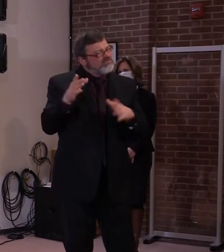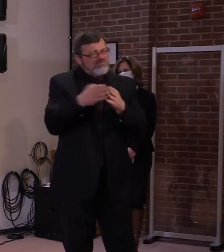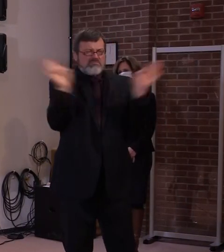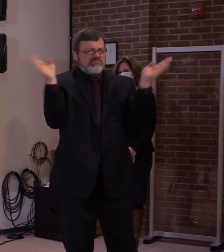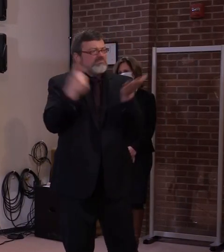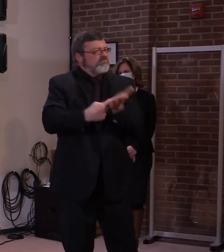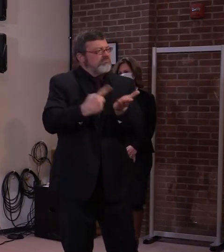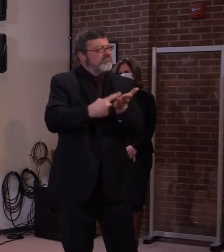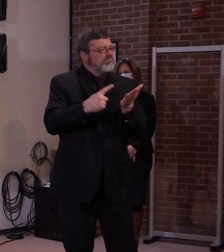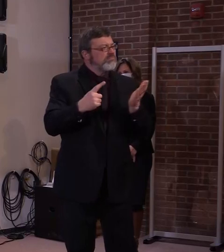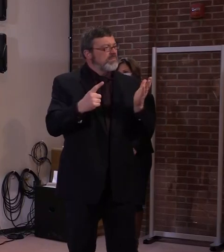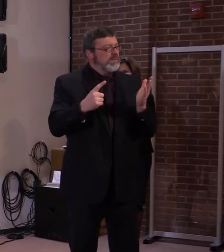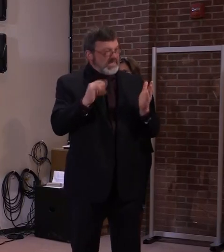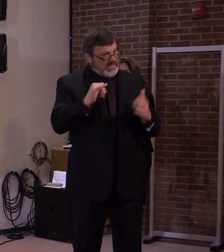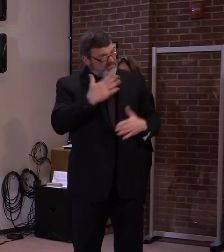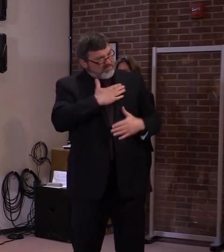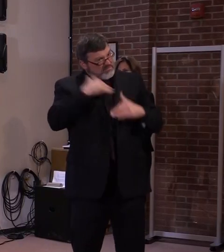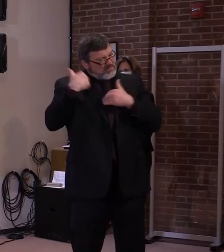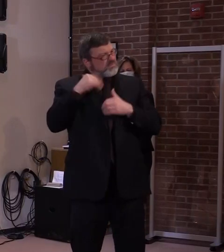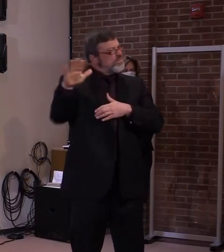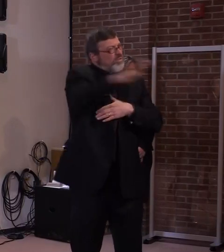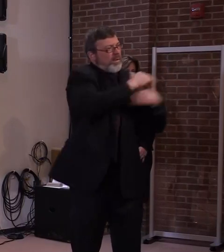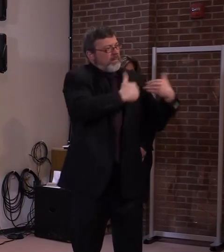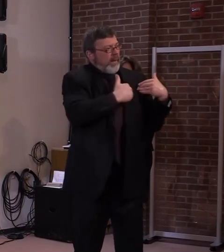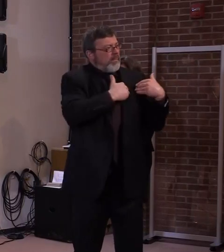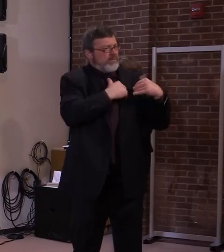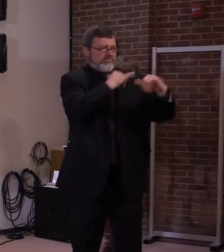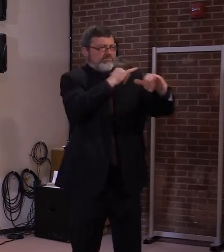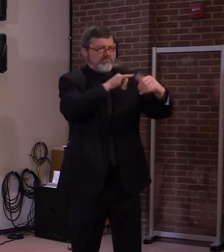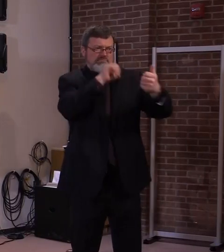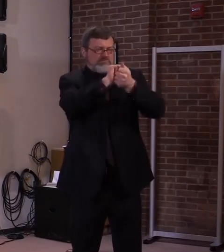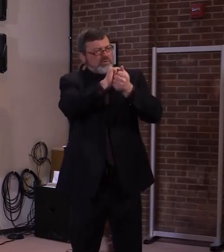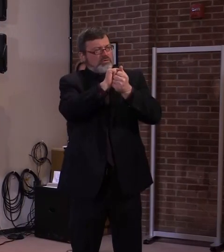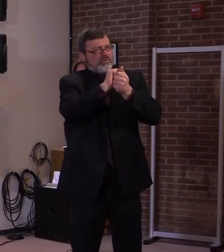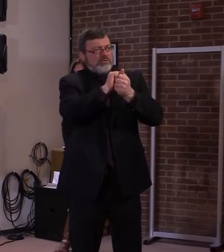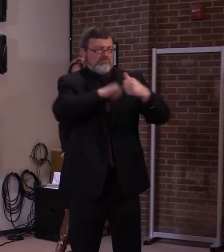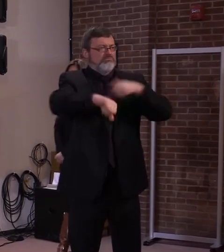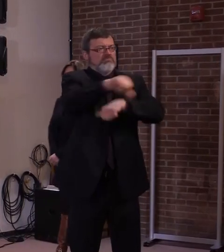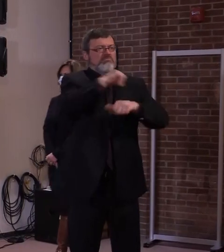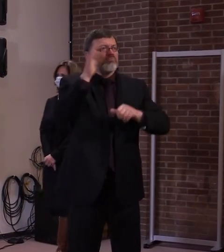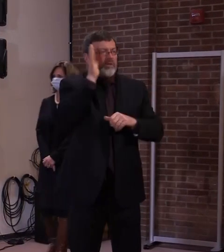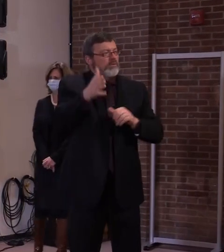it over to Dr. Levine for a health update.